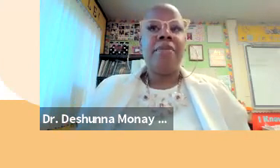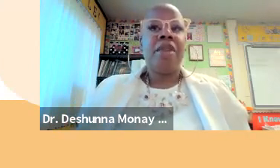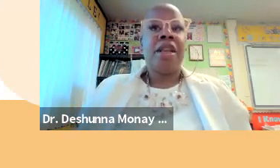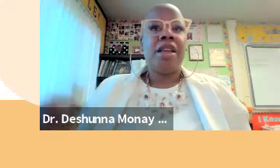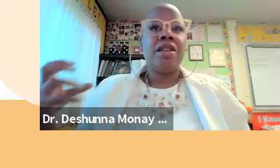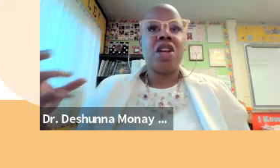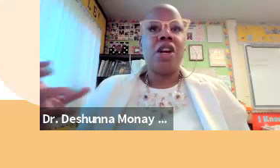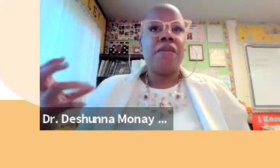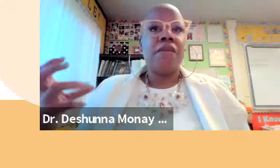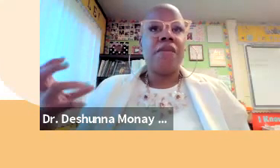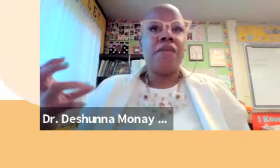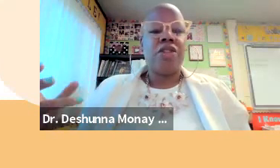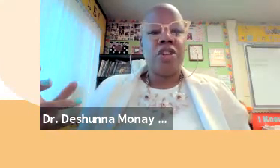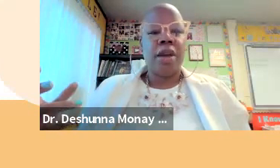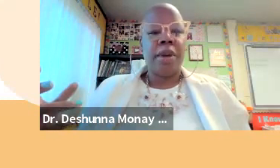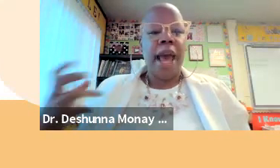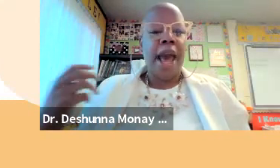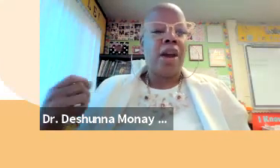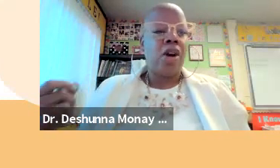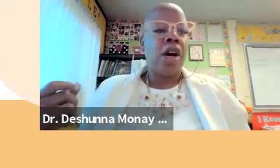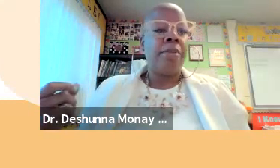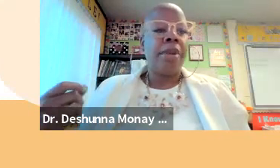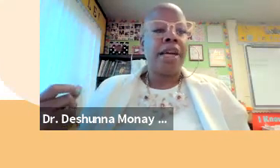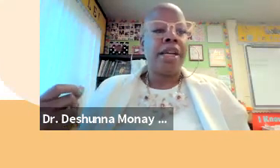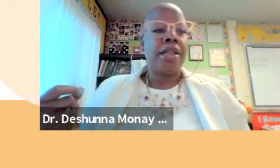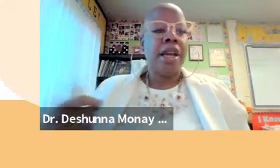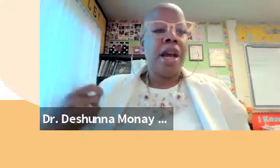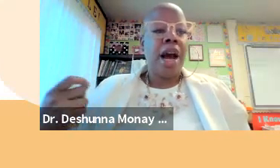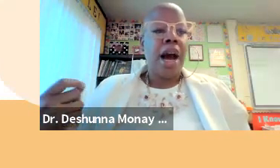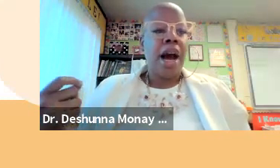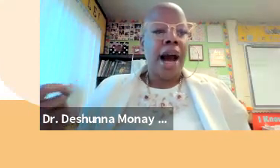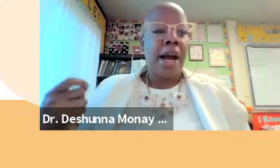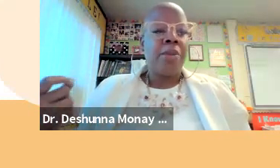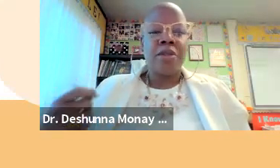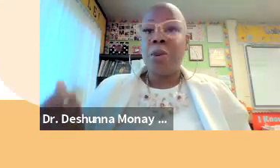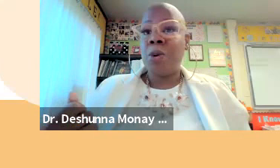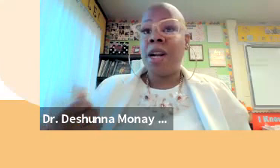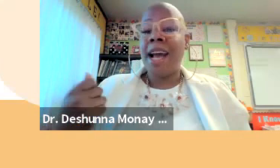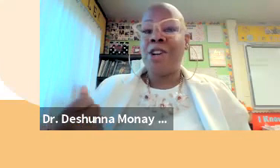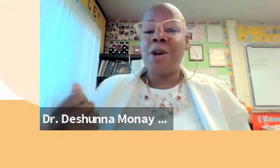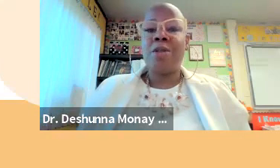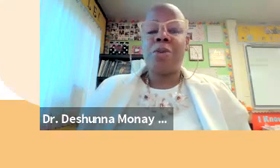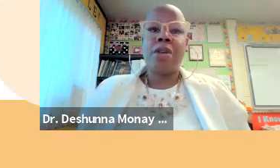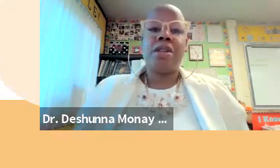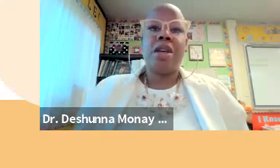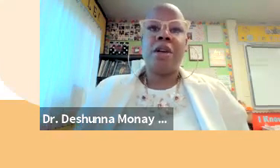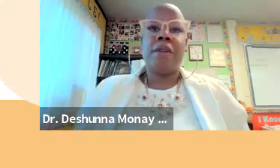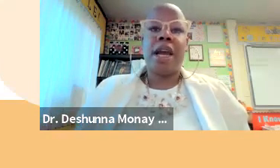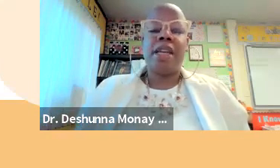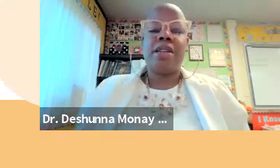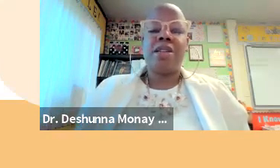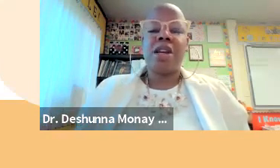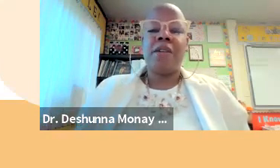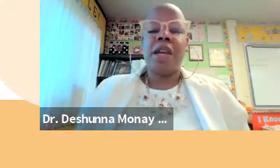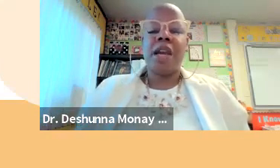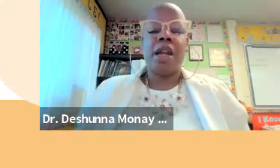keep the servant leadership hat on, because I know I was born to serve, and